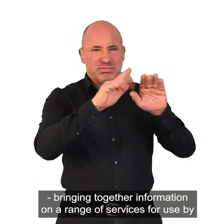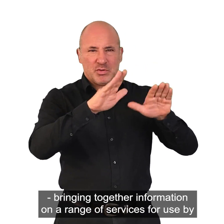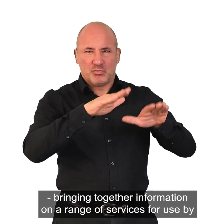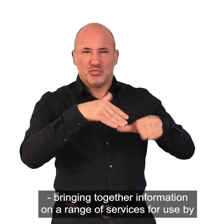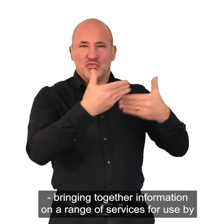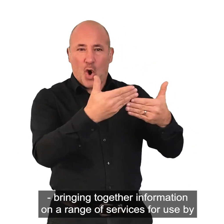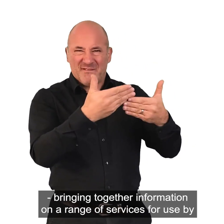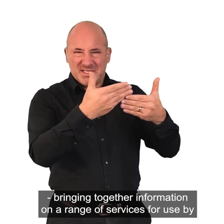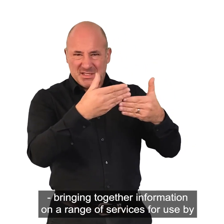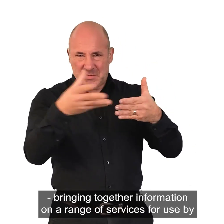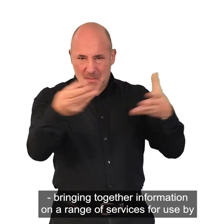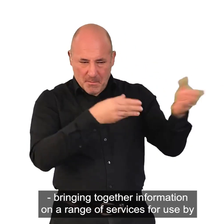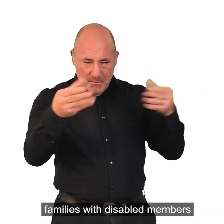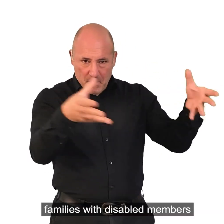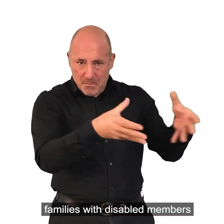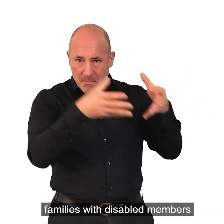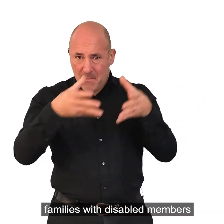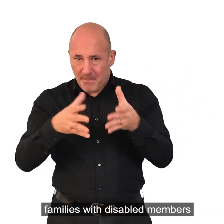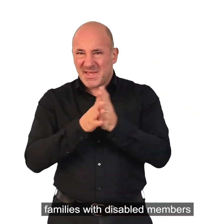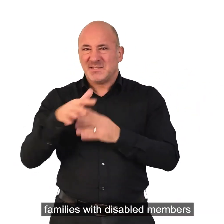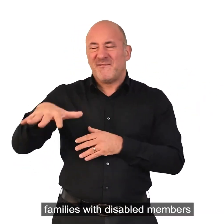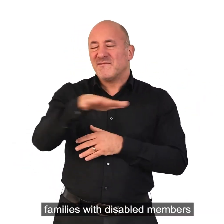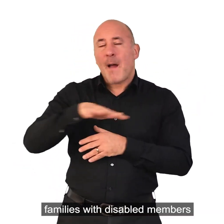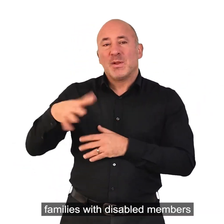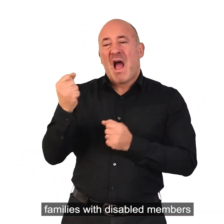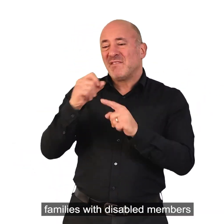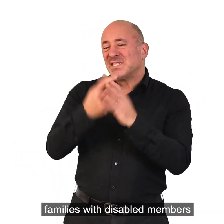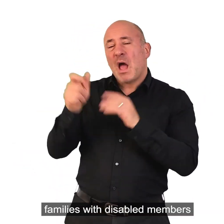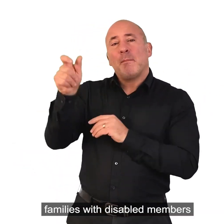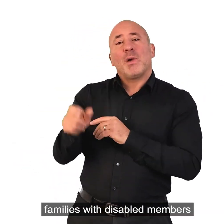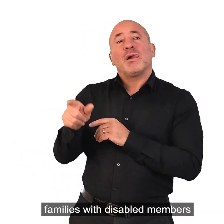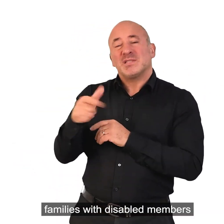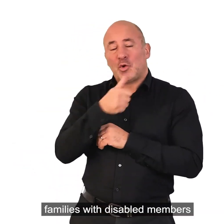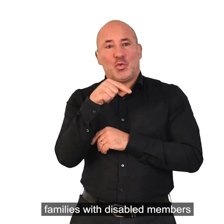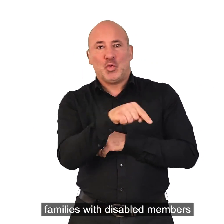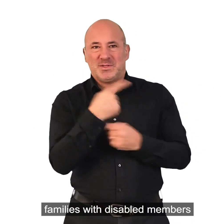together information on a range of services for use by families with disabled members,